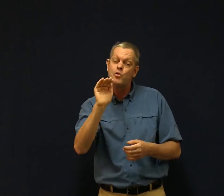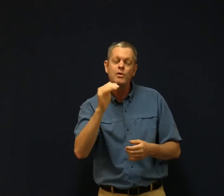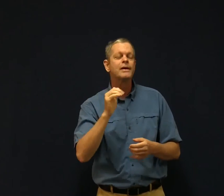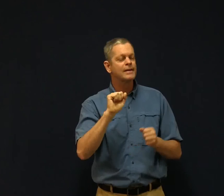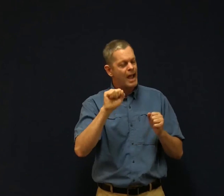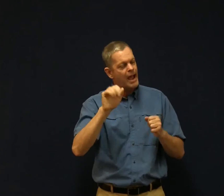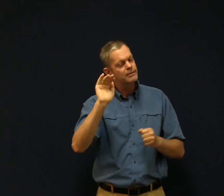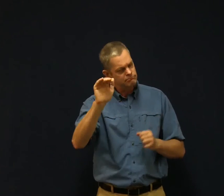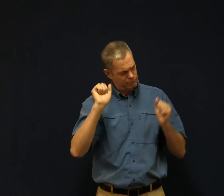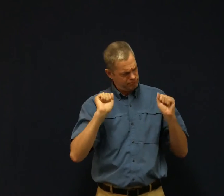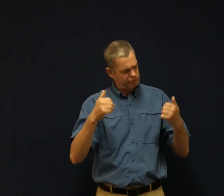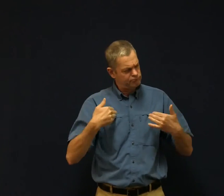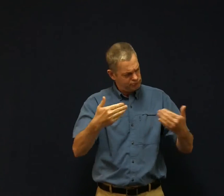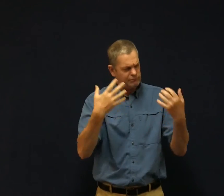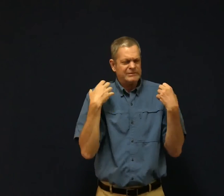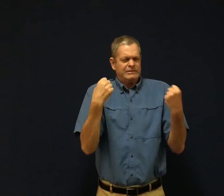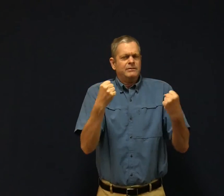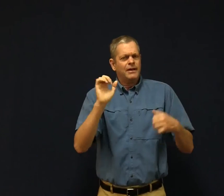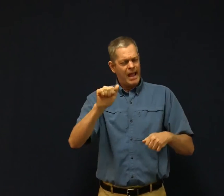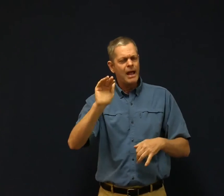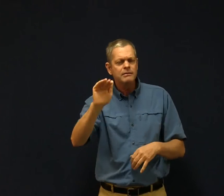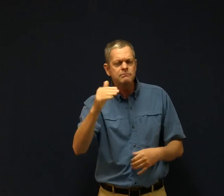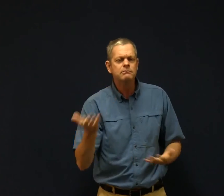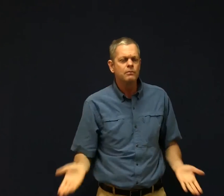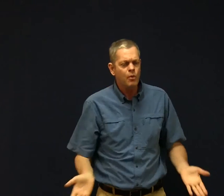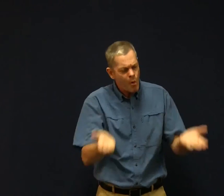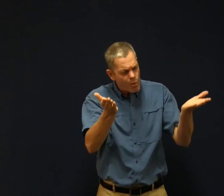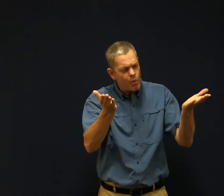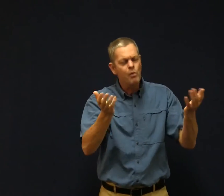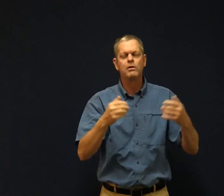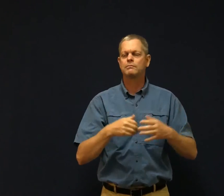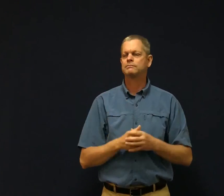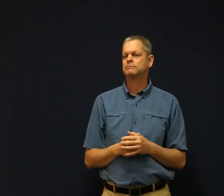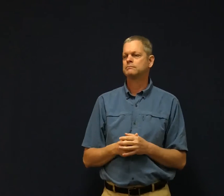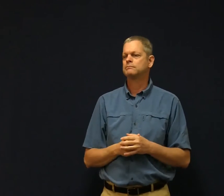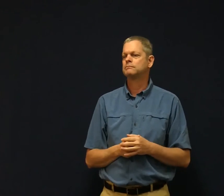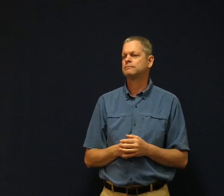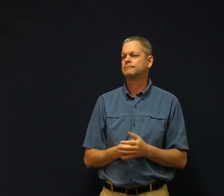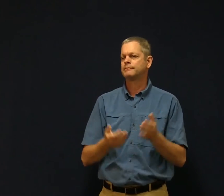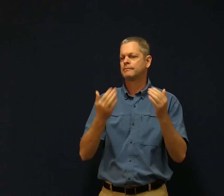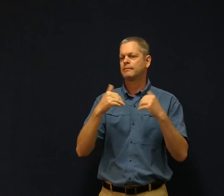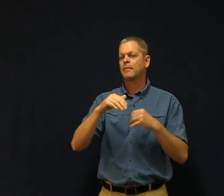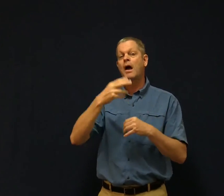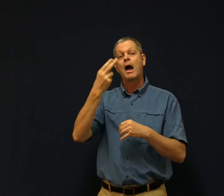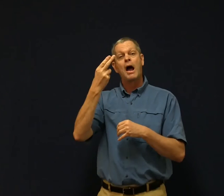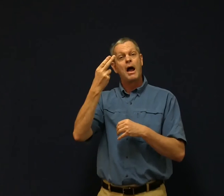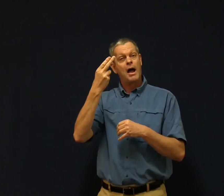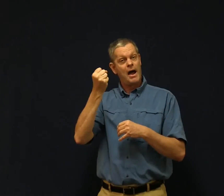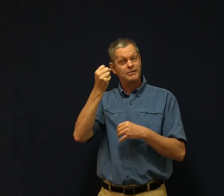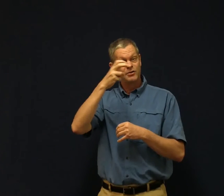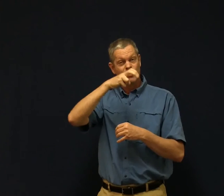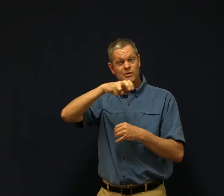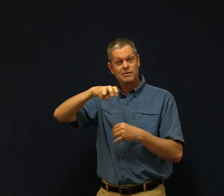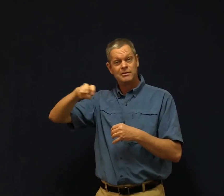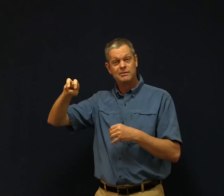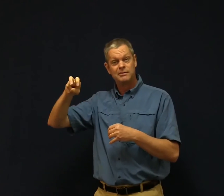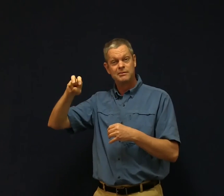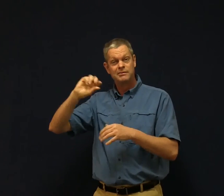transition to go and visit the new location, meet the staff, meet the teachers, and gain some